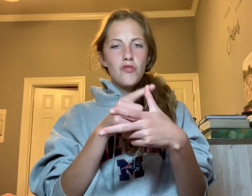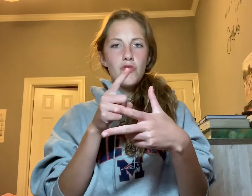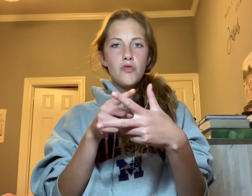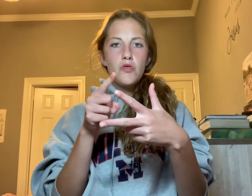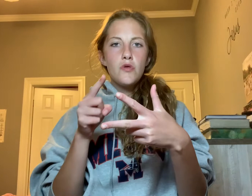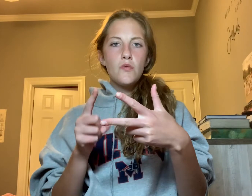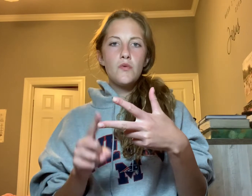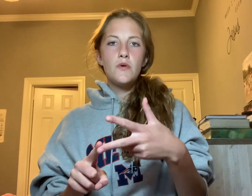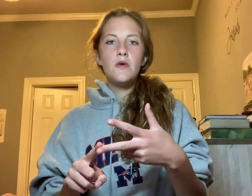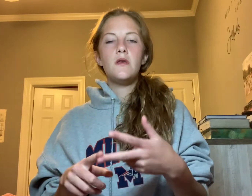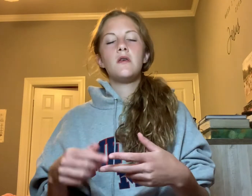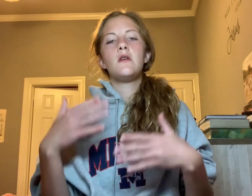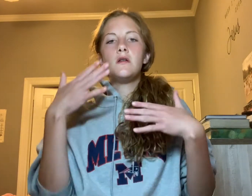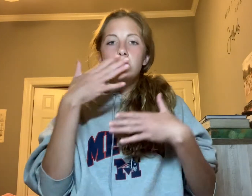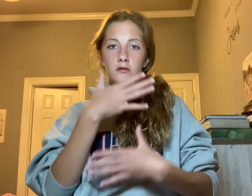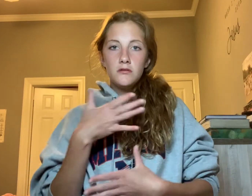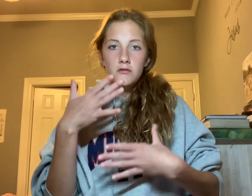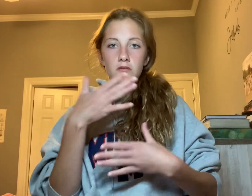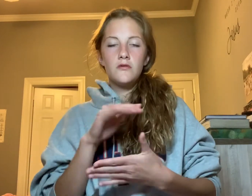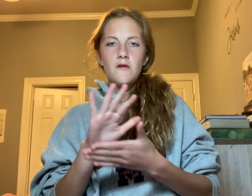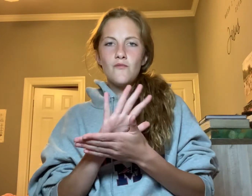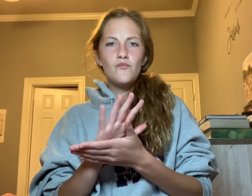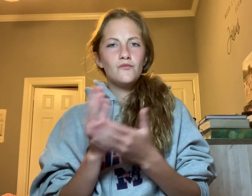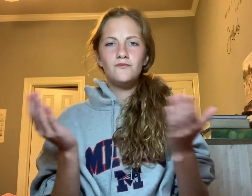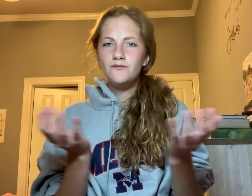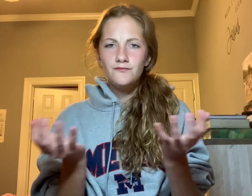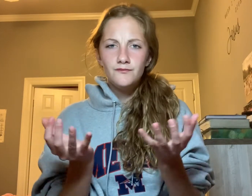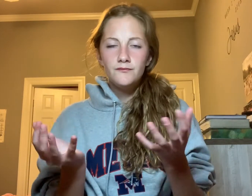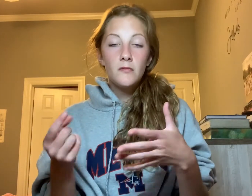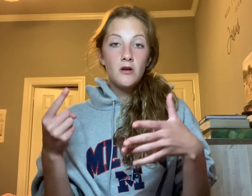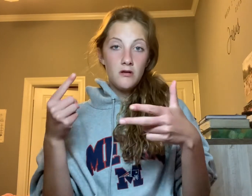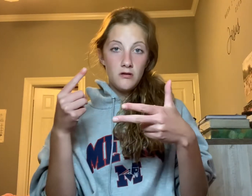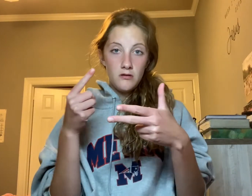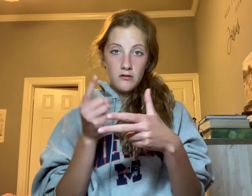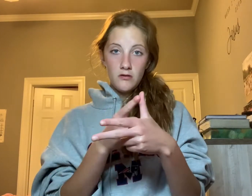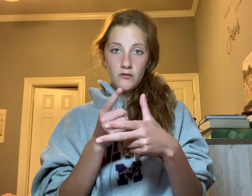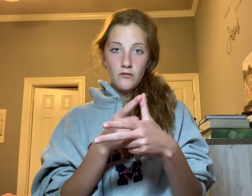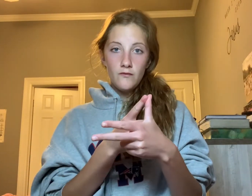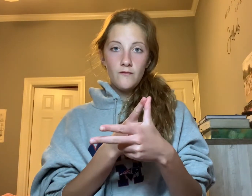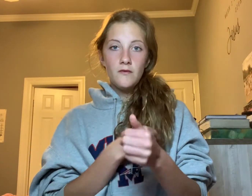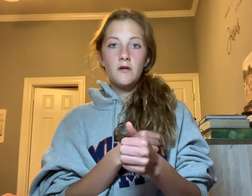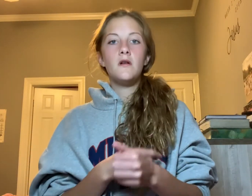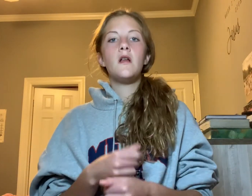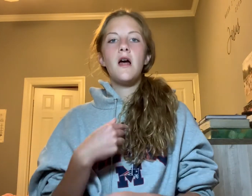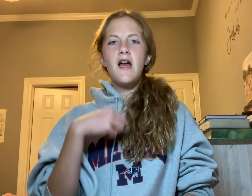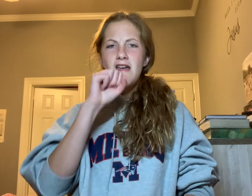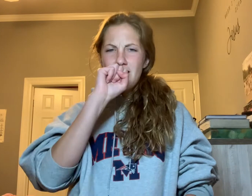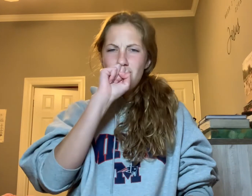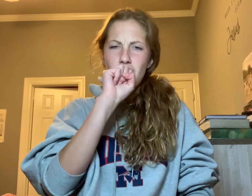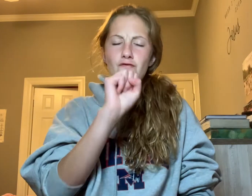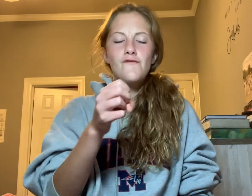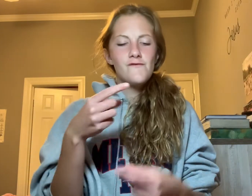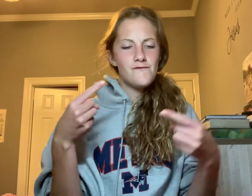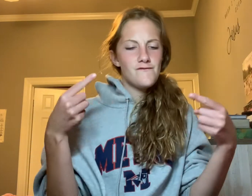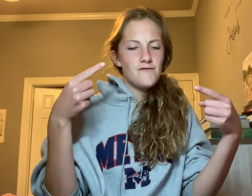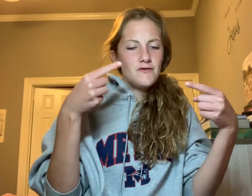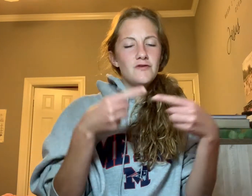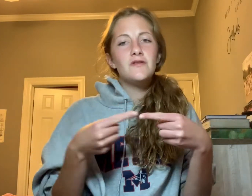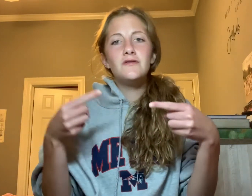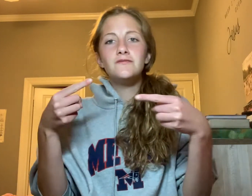There were three things during the movie that I really enjoyed. The first thing that I saw was the many different types of